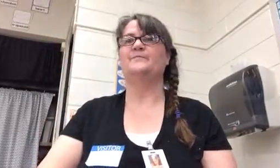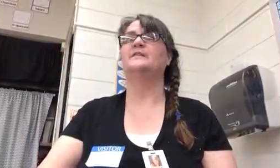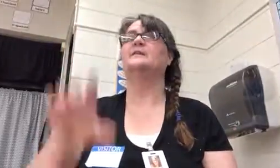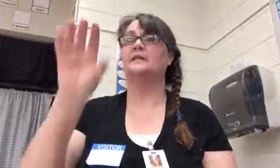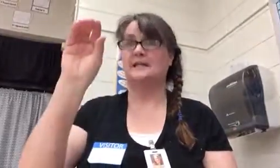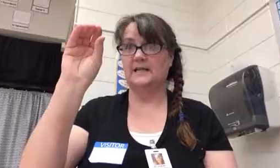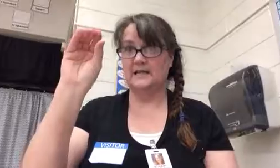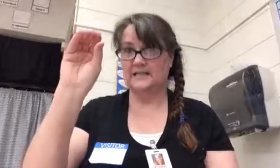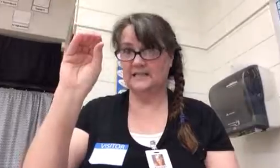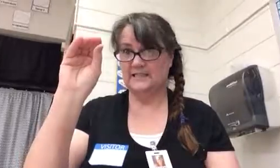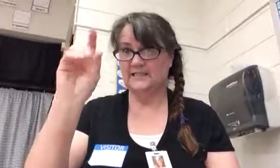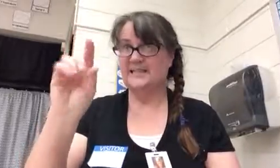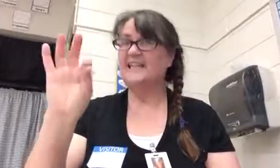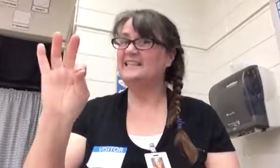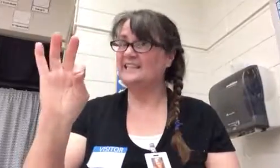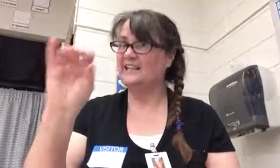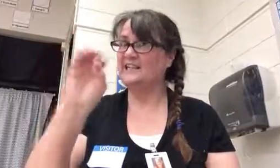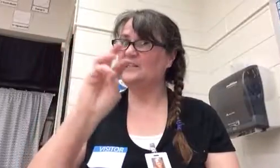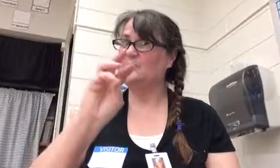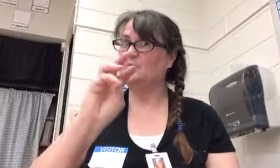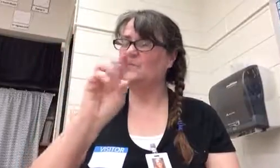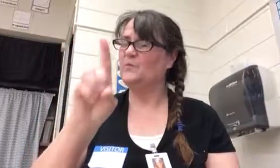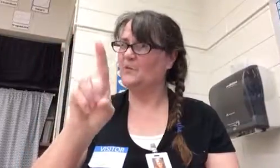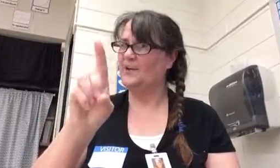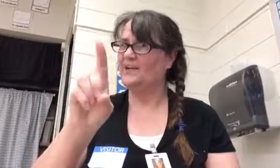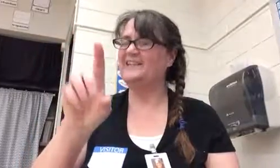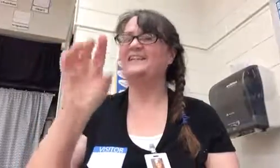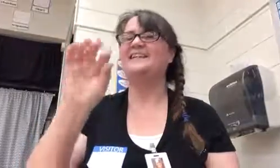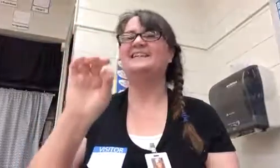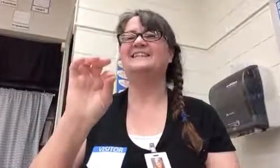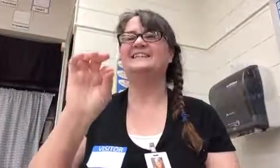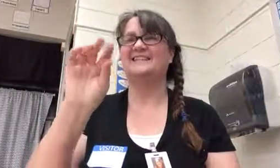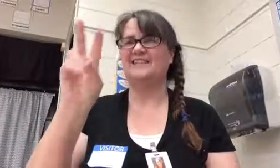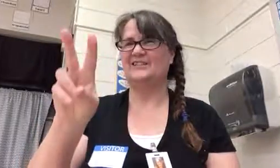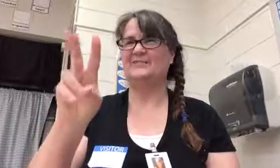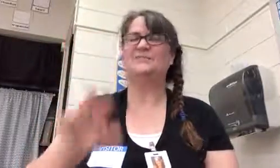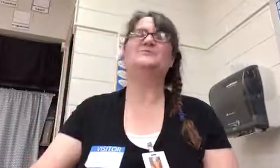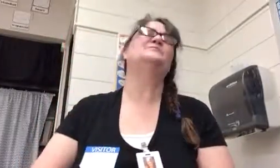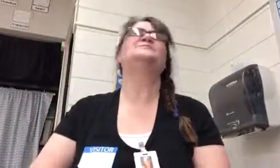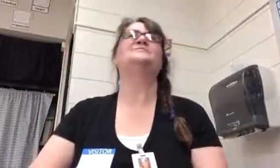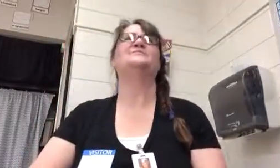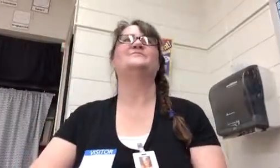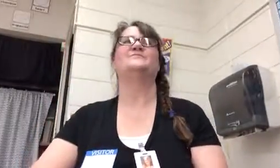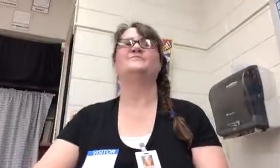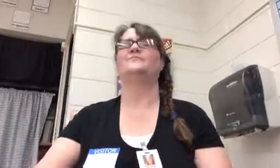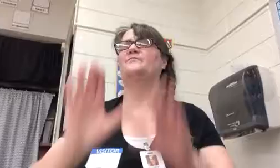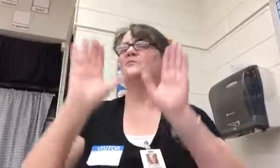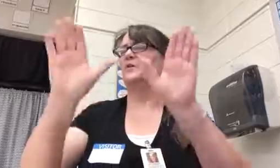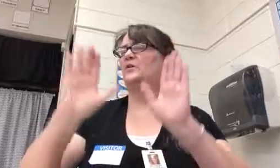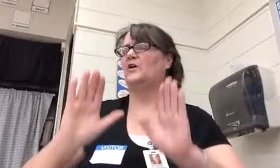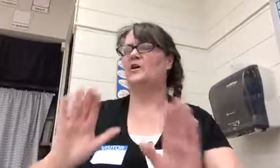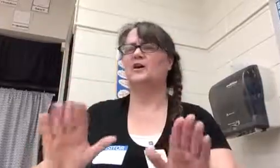91. And right here? 92. Good job, guys. Let's do one more.